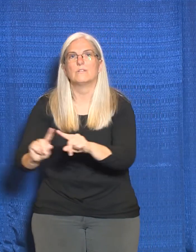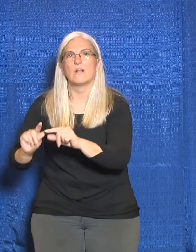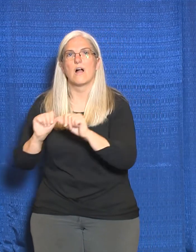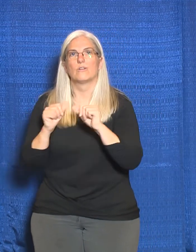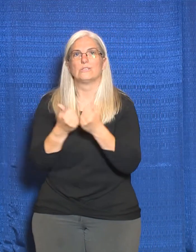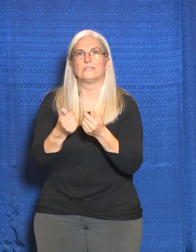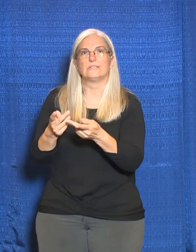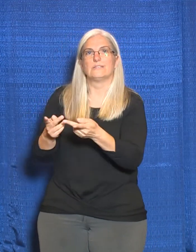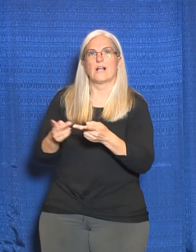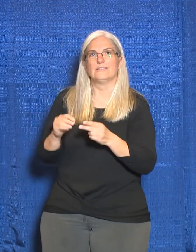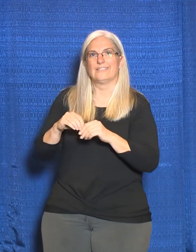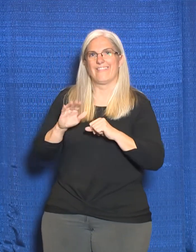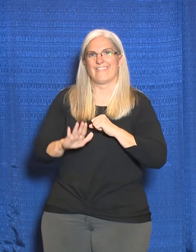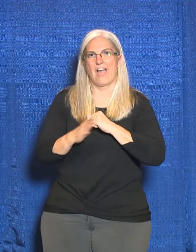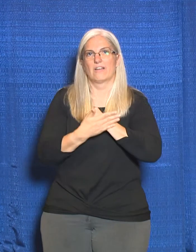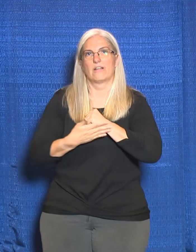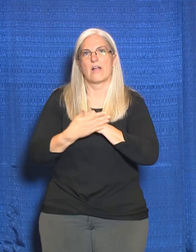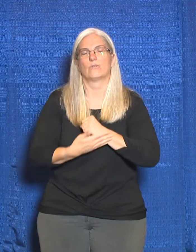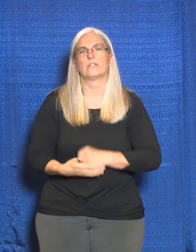their county.